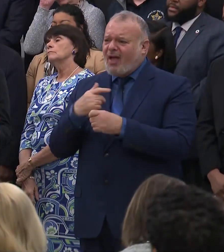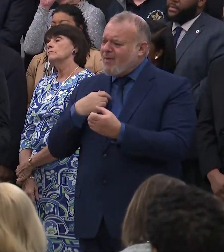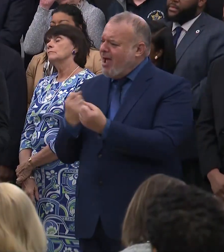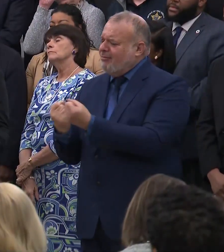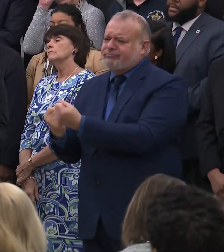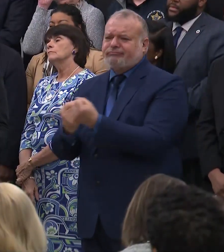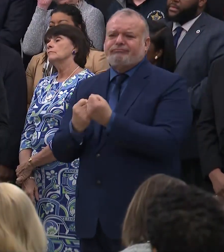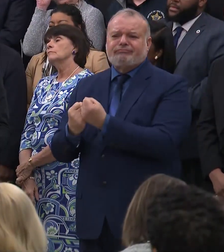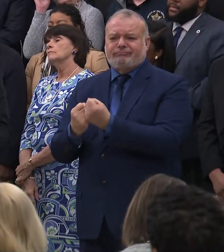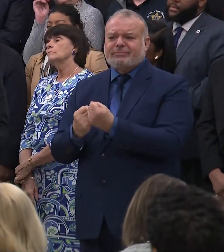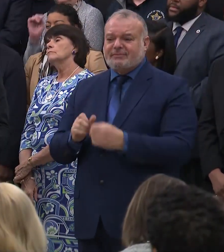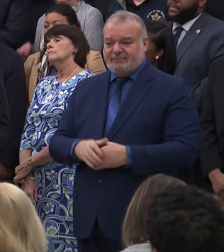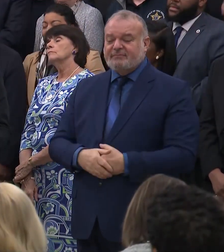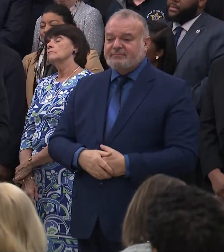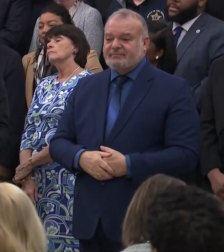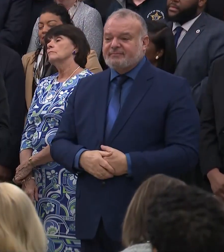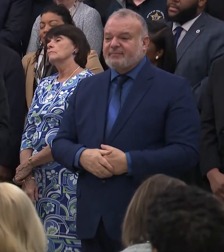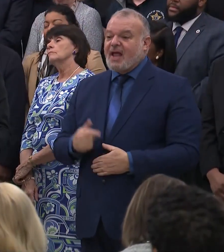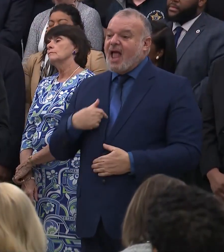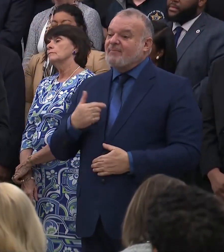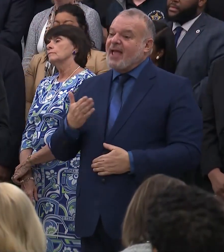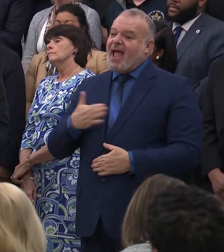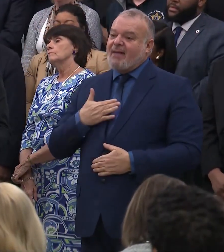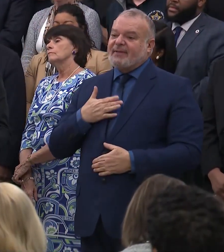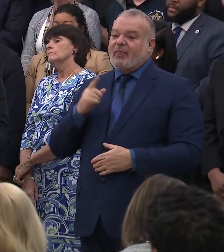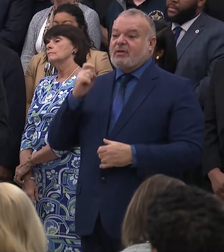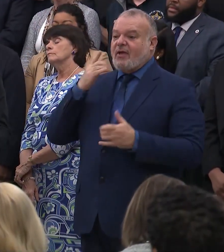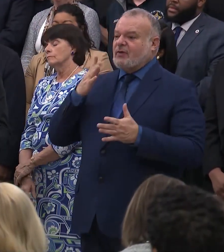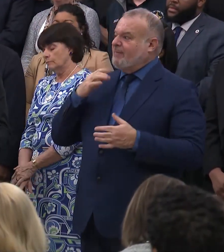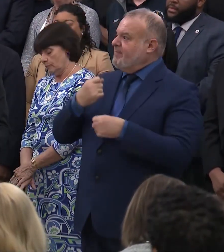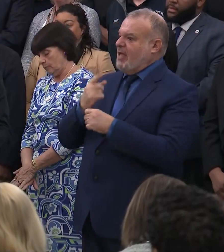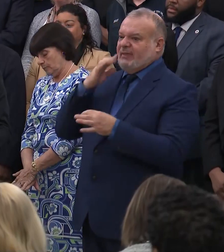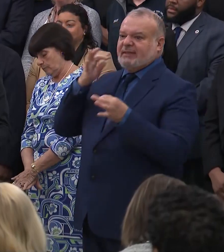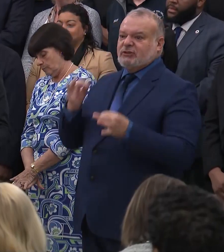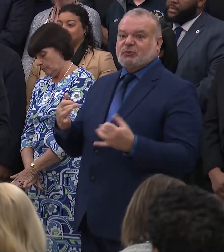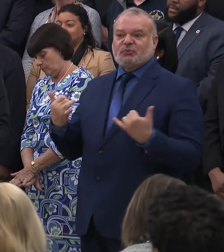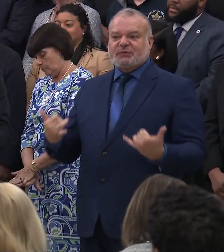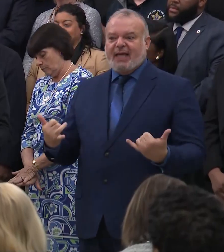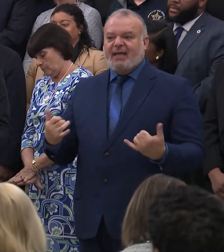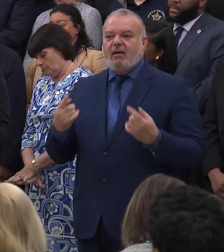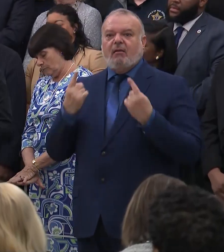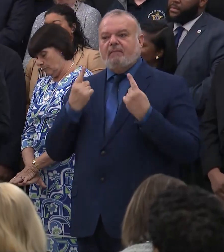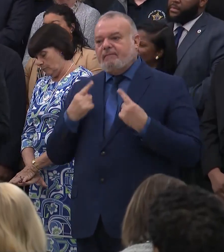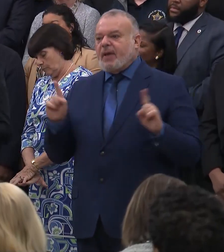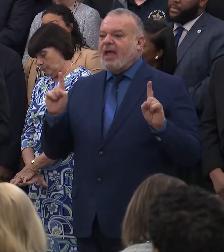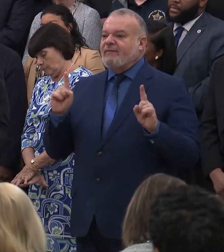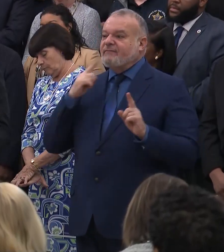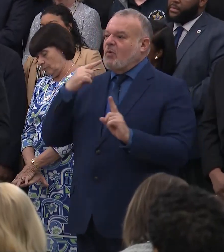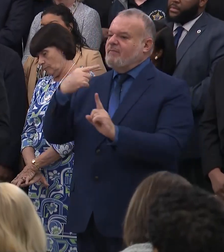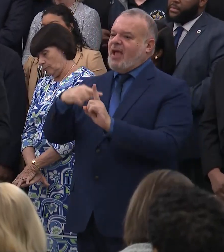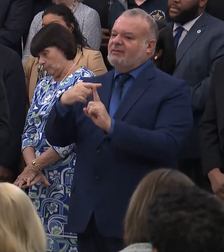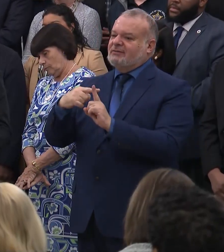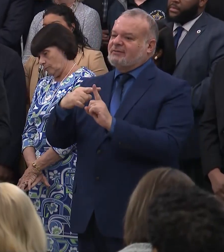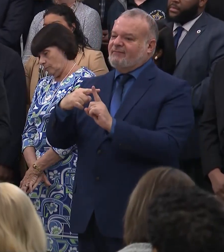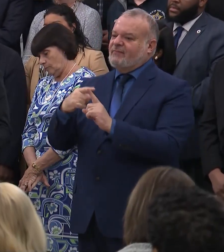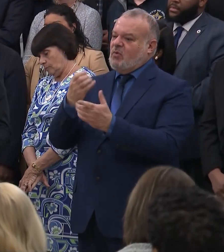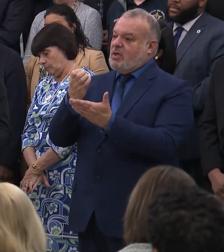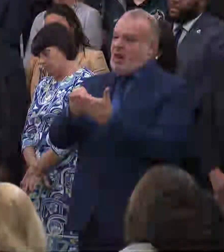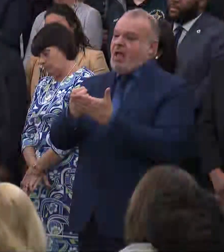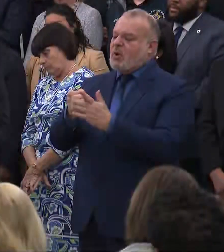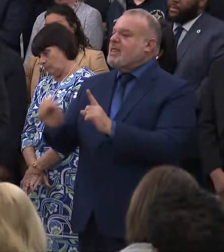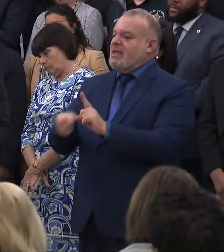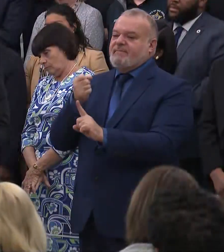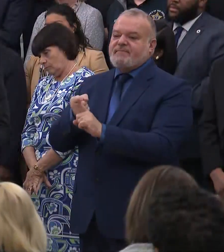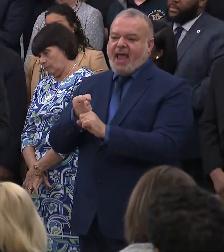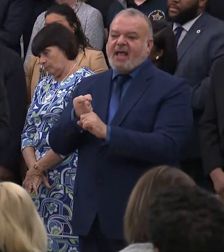will have a positive economic effect on all people who will finally get a chance to come out of the shadows, like I was. This is a